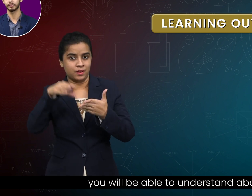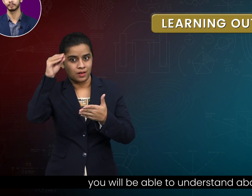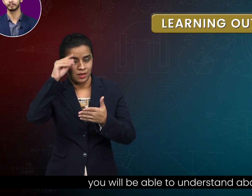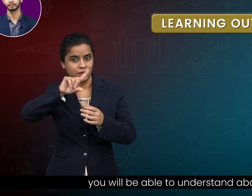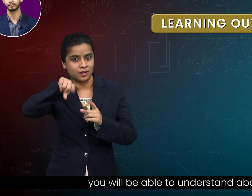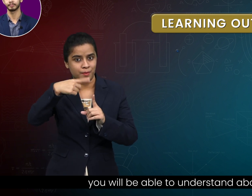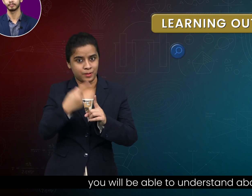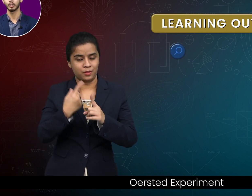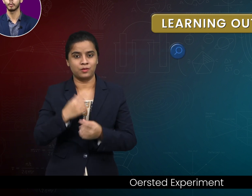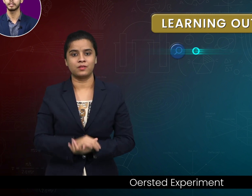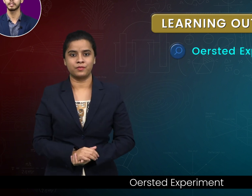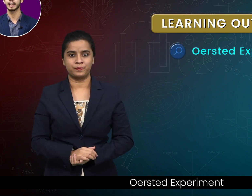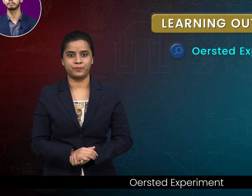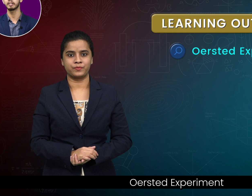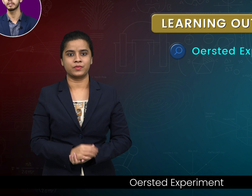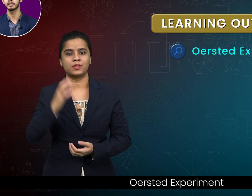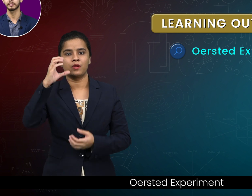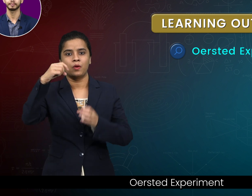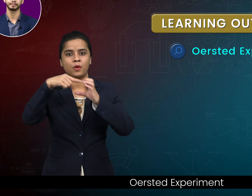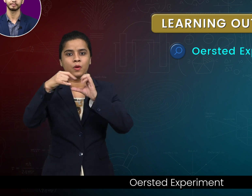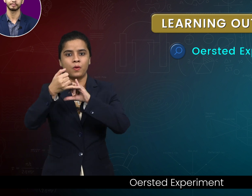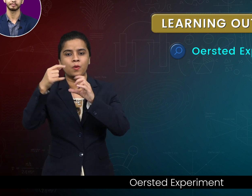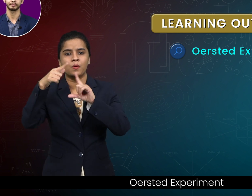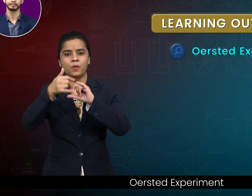about Oersterd experiment,